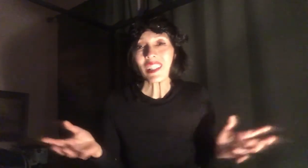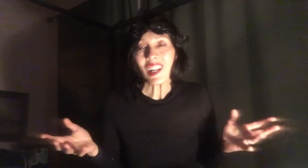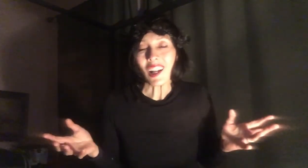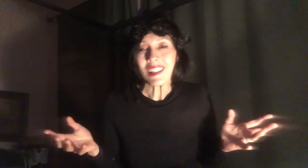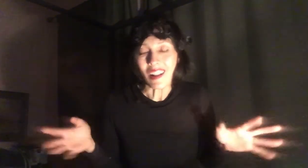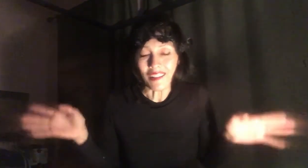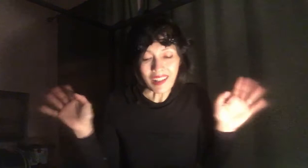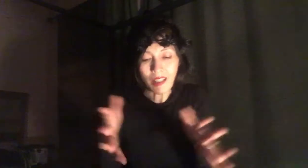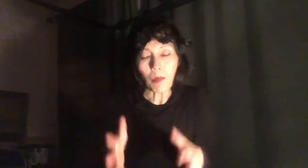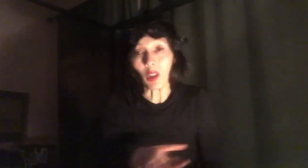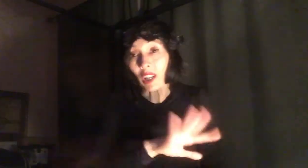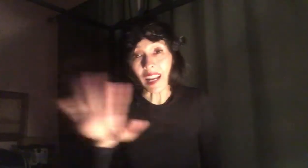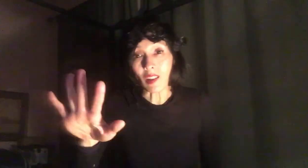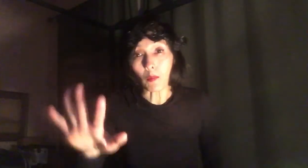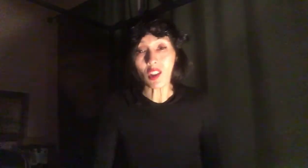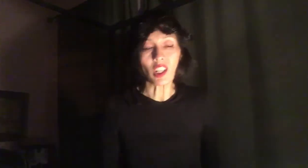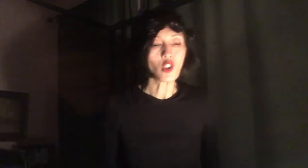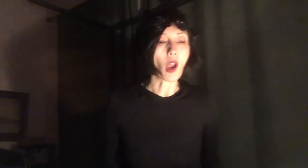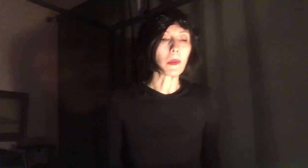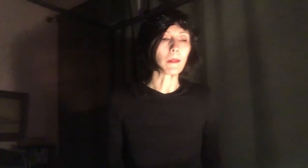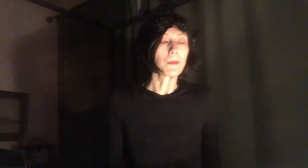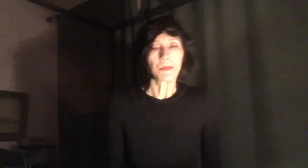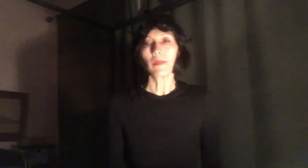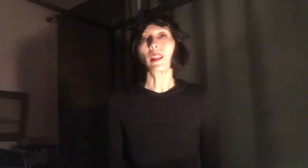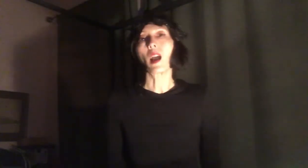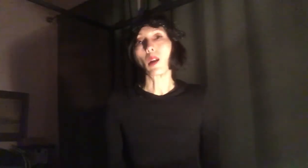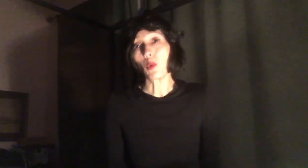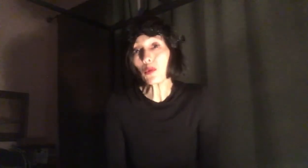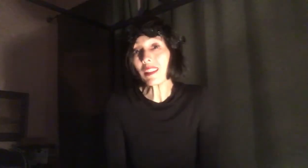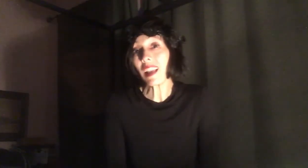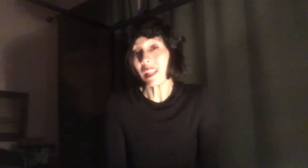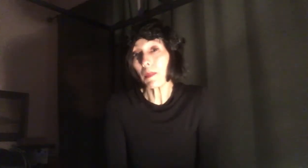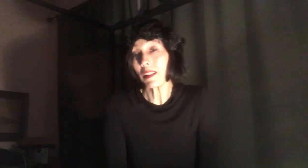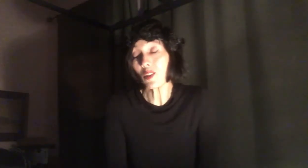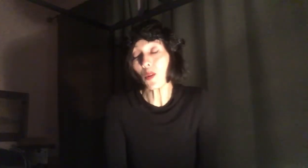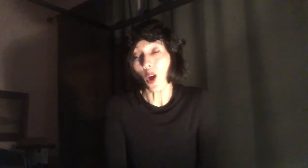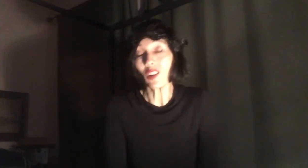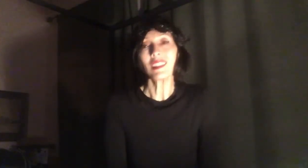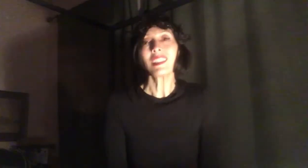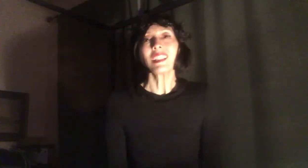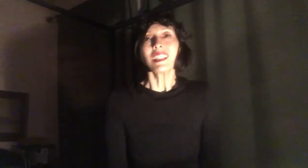God is love. Simple. Okay, so I'm just going to drop it. Now, I won't keep this too long.